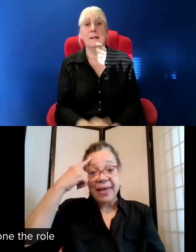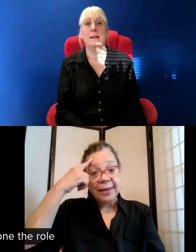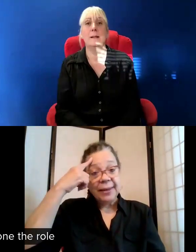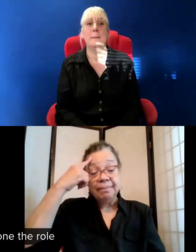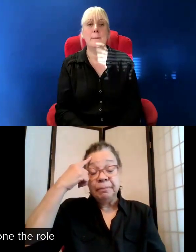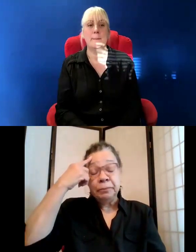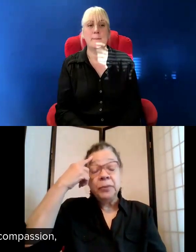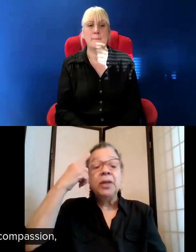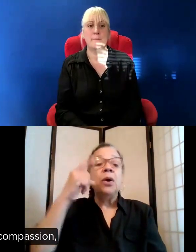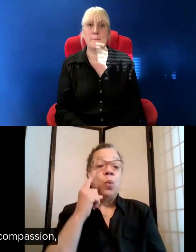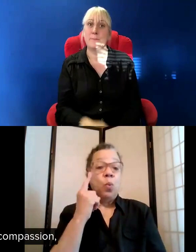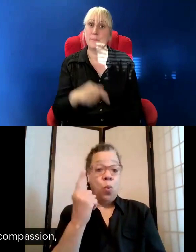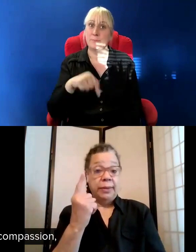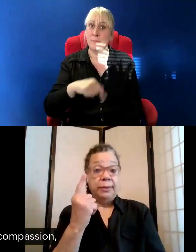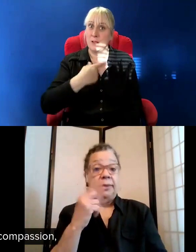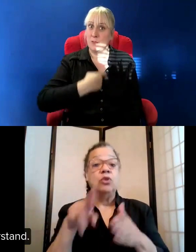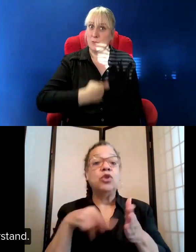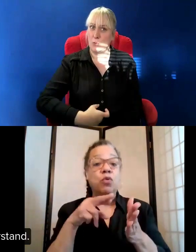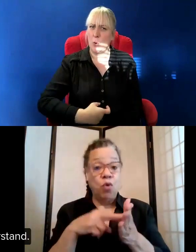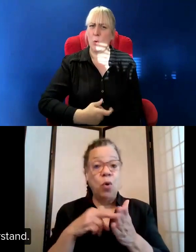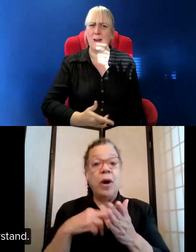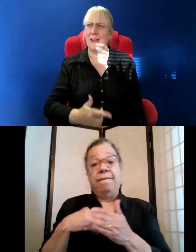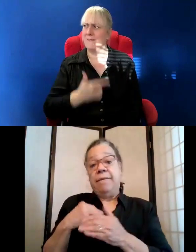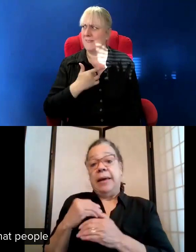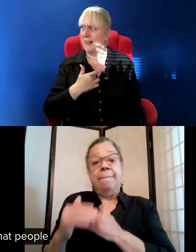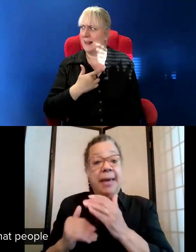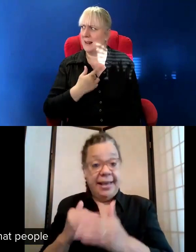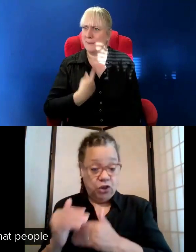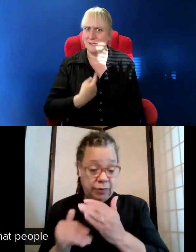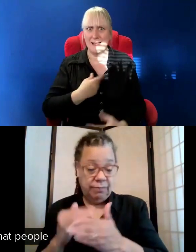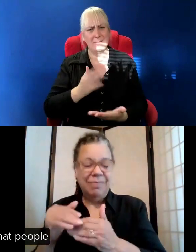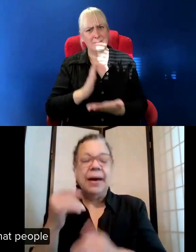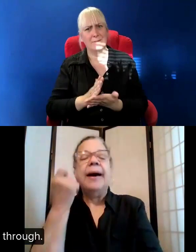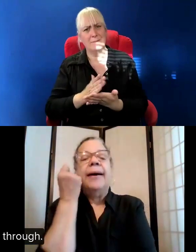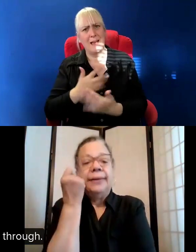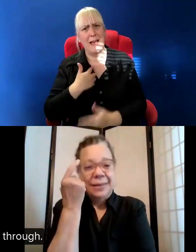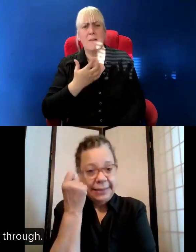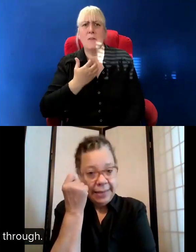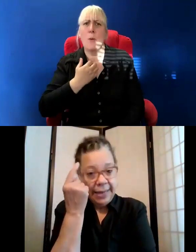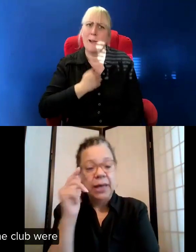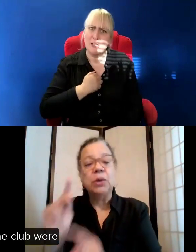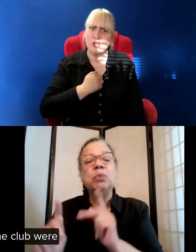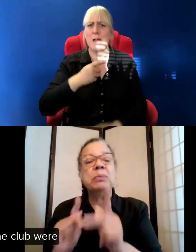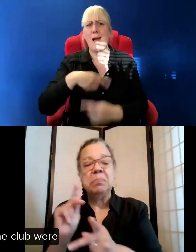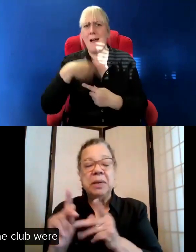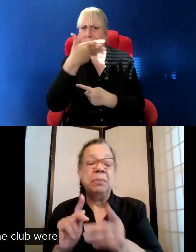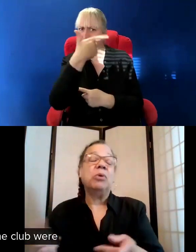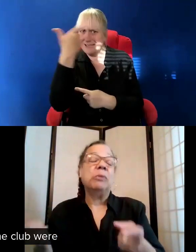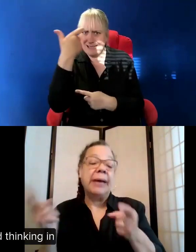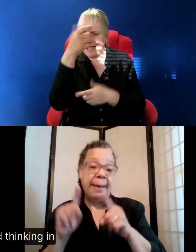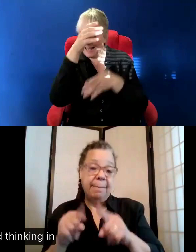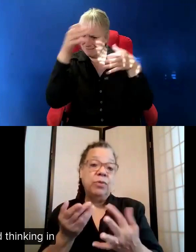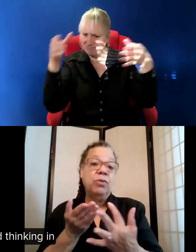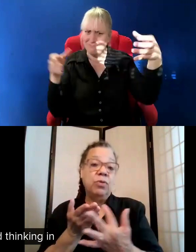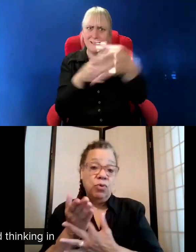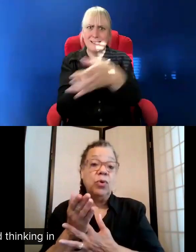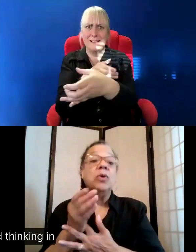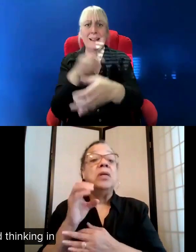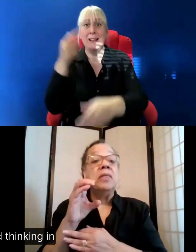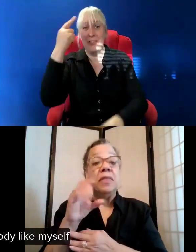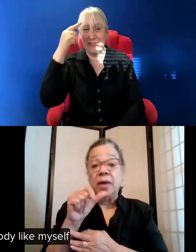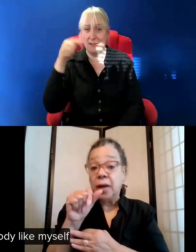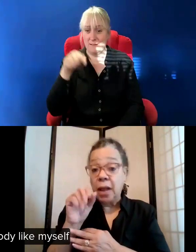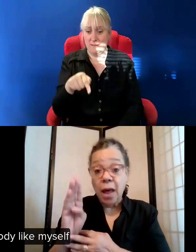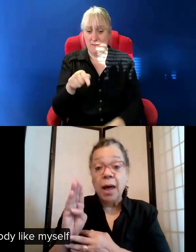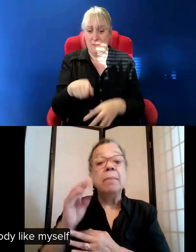one, the role, I've got the compassion, I understand, I realise what people are going through. I think that the club were very forward thinking